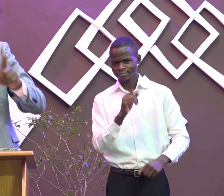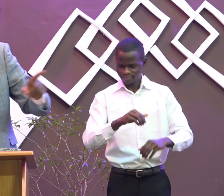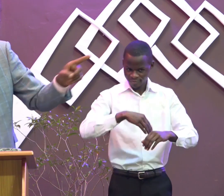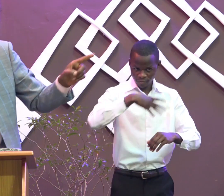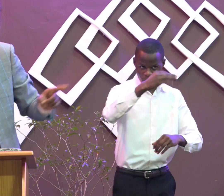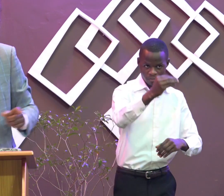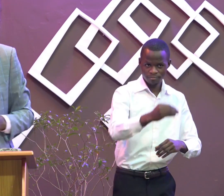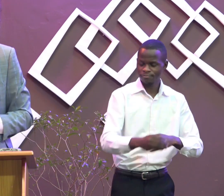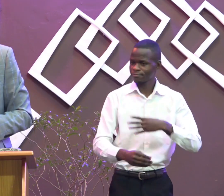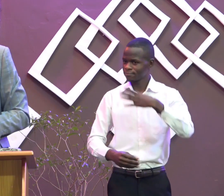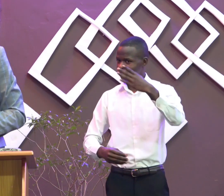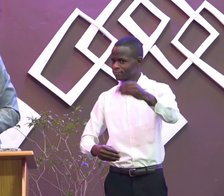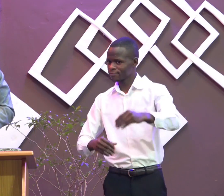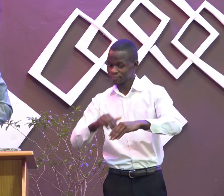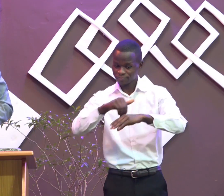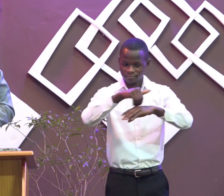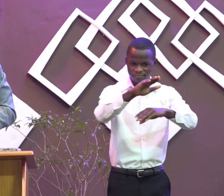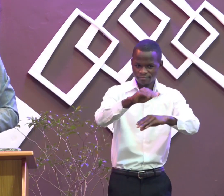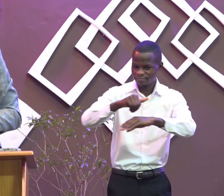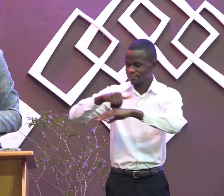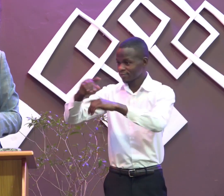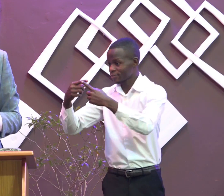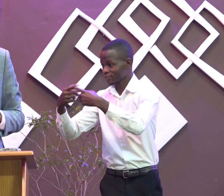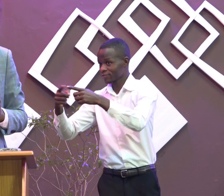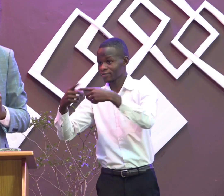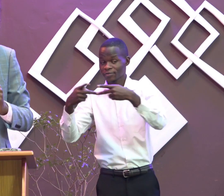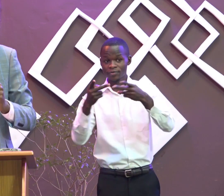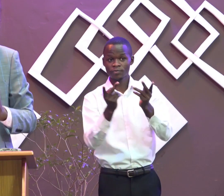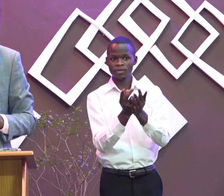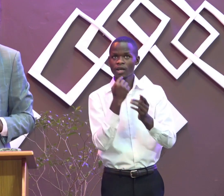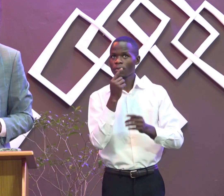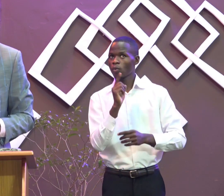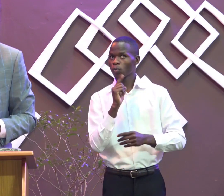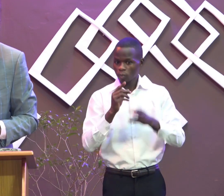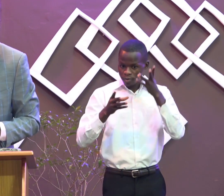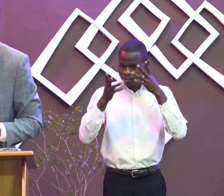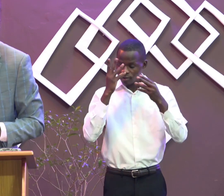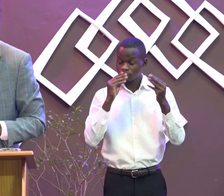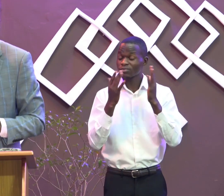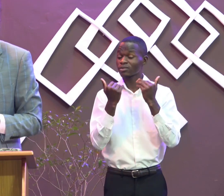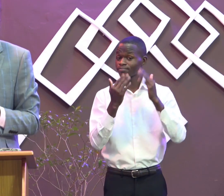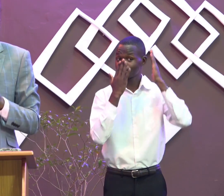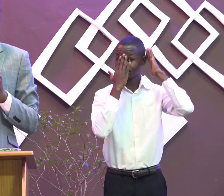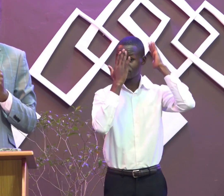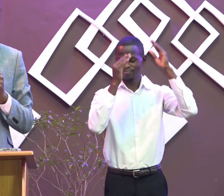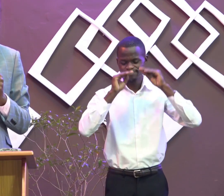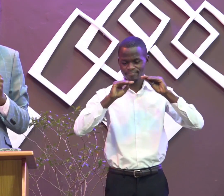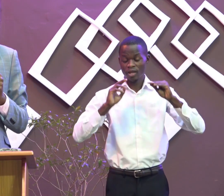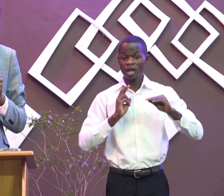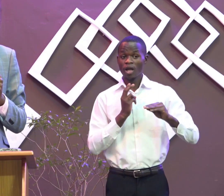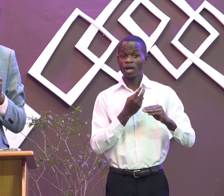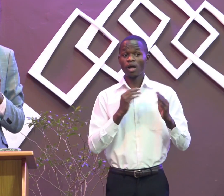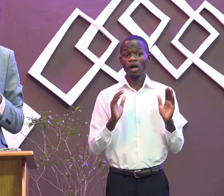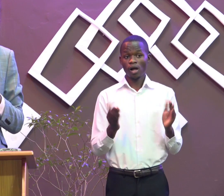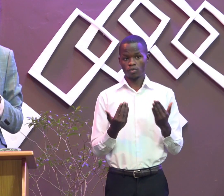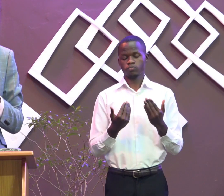anjagaliza. He started sending me to different places. Kati bishop yatuyigiriza okuweereza. So bishop taught us to minister. Amanyi